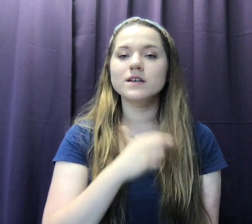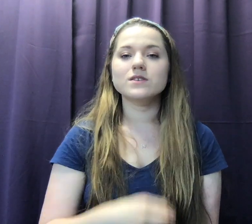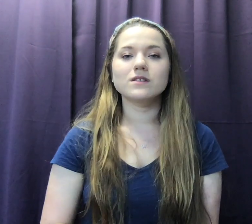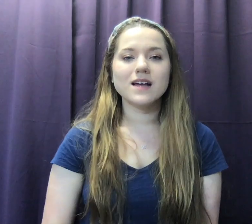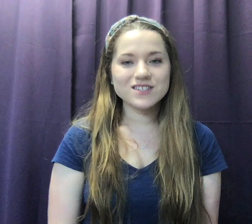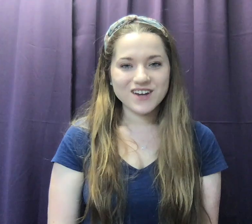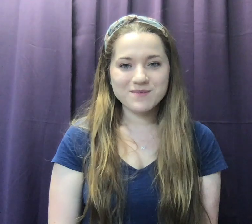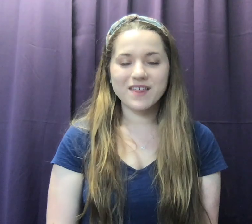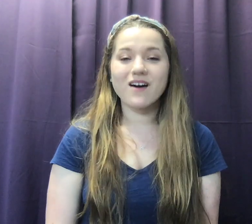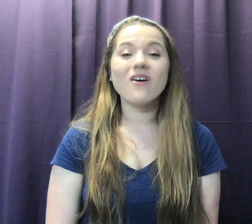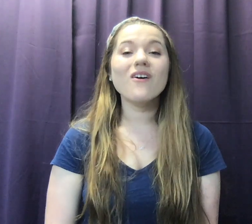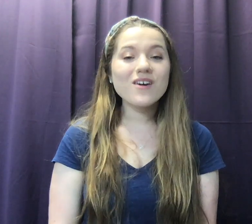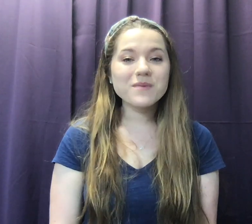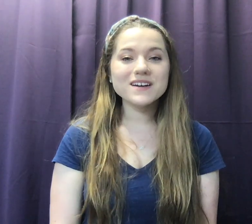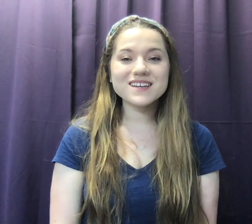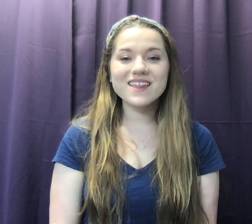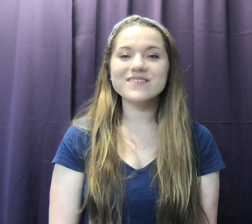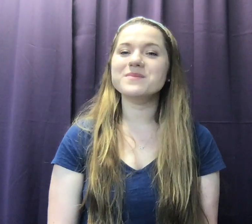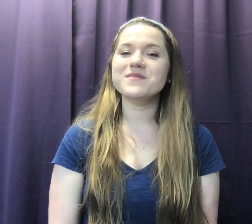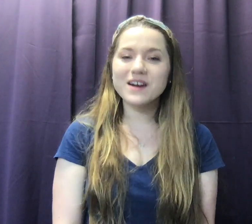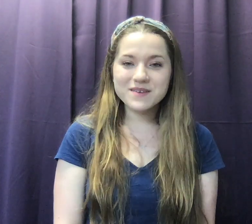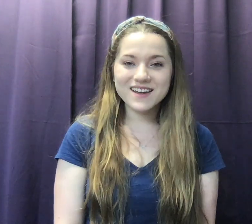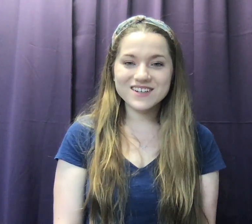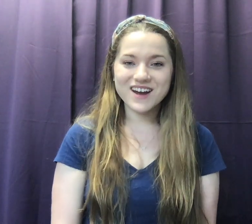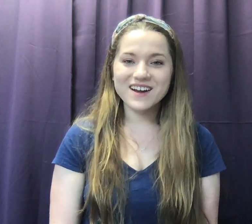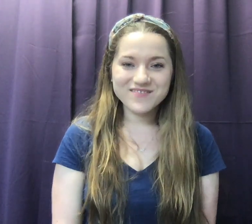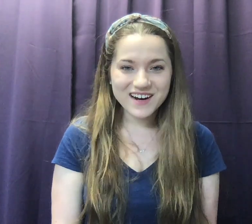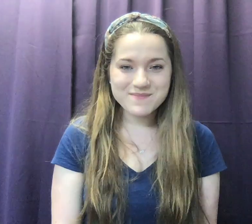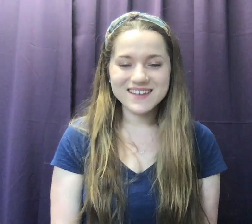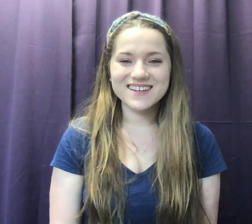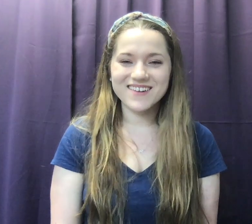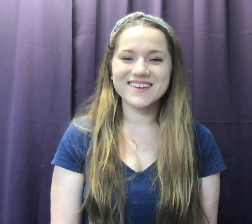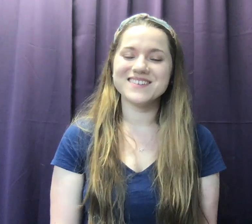So let's try to put that whole part together from the very beginning. Try your very best. I know you can do it.